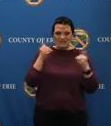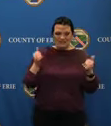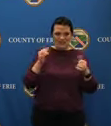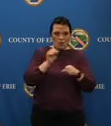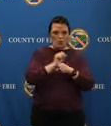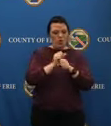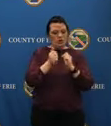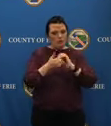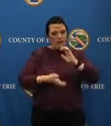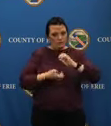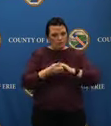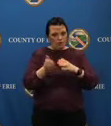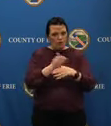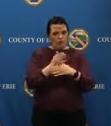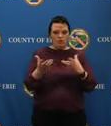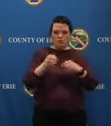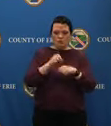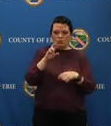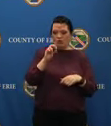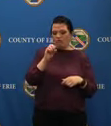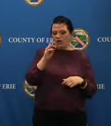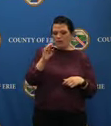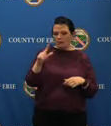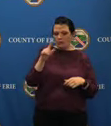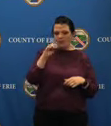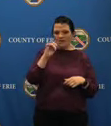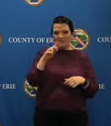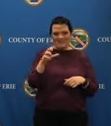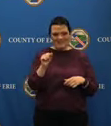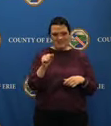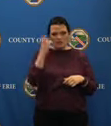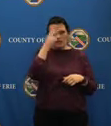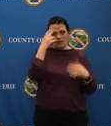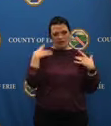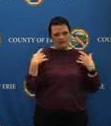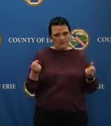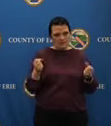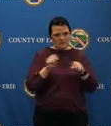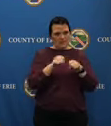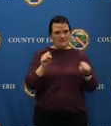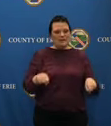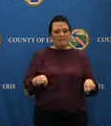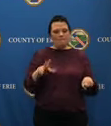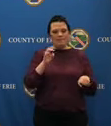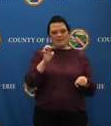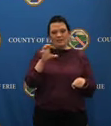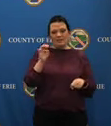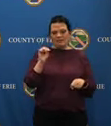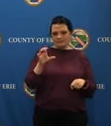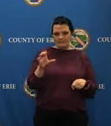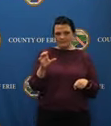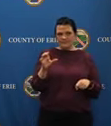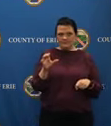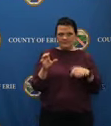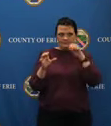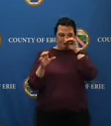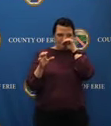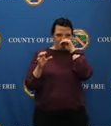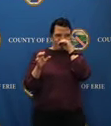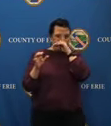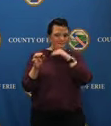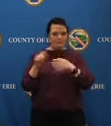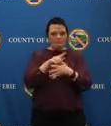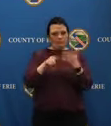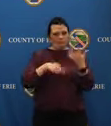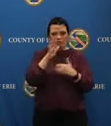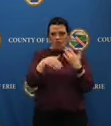with our partners, including Roswell Park, Kaleida Health, Catholic Health Systems, and ECMC. They are all